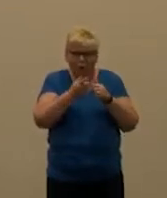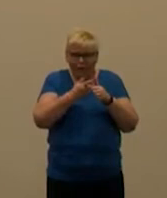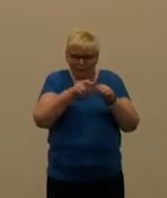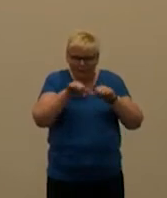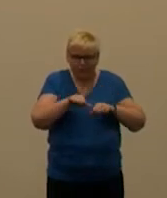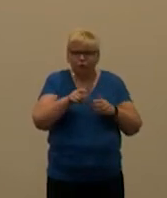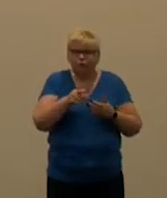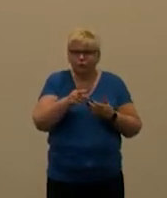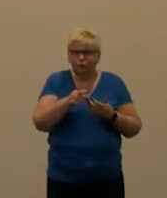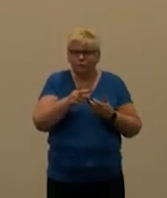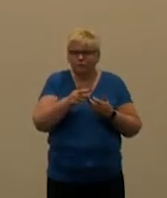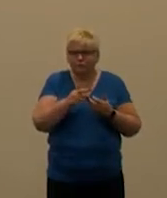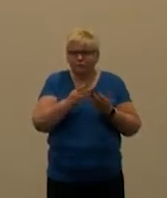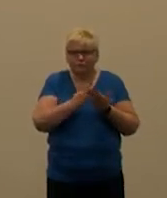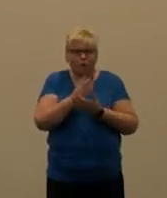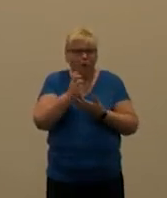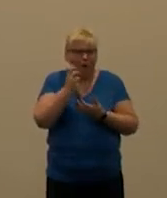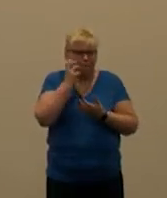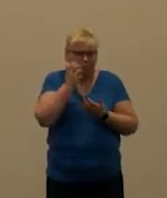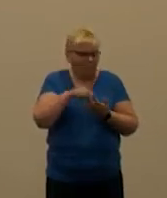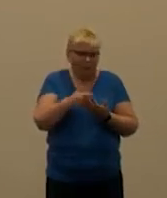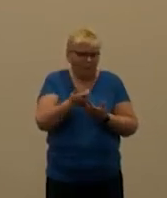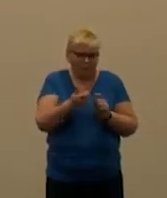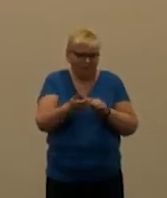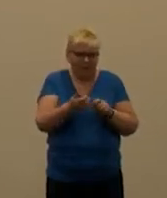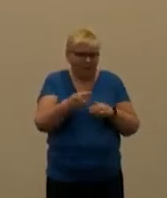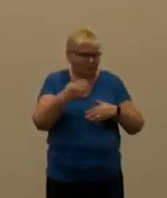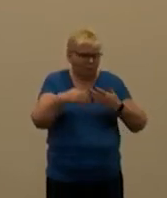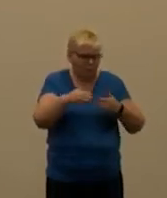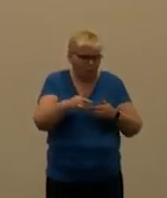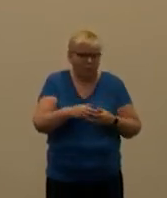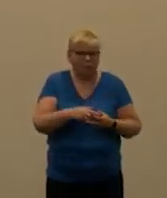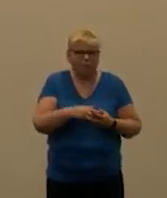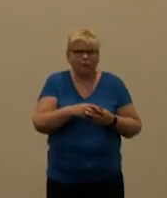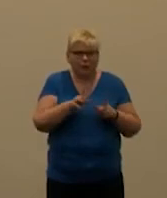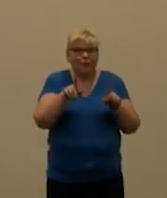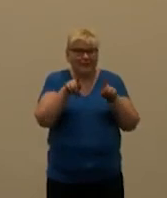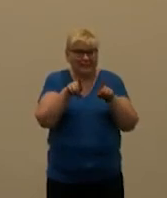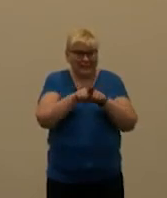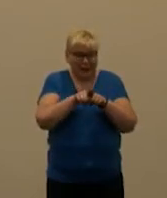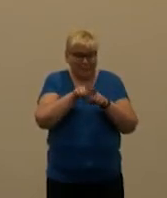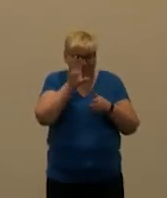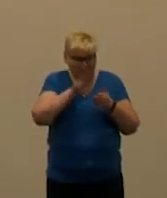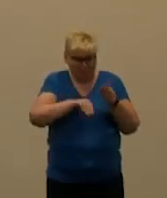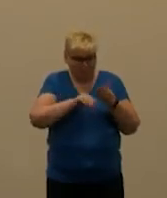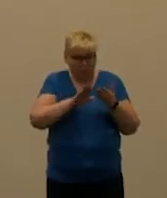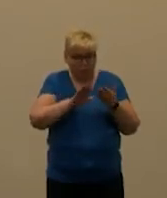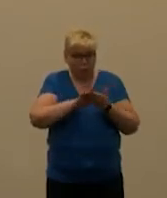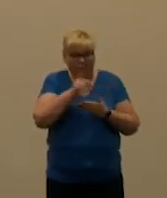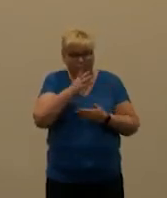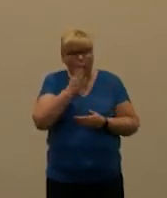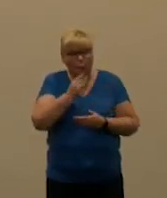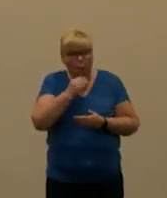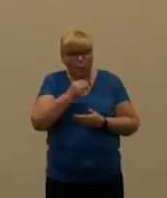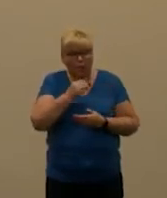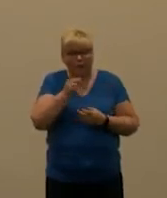your handy, over your mobile device, and so on. And you have here the same experience, so we can use